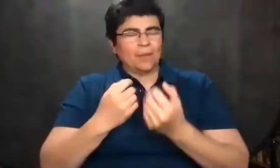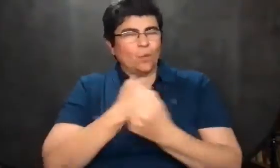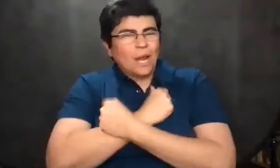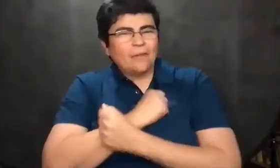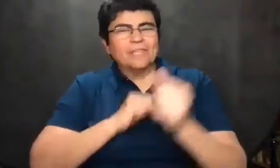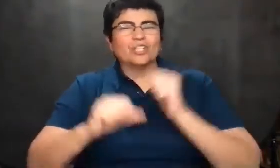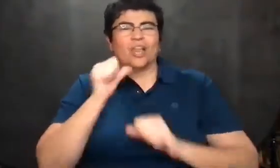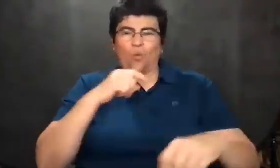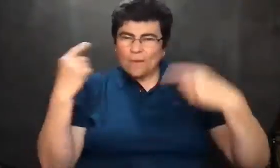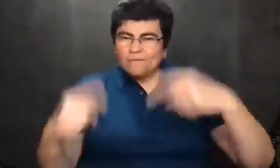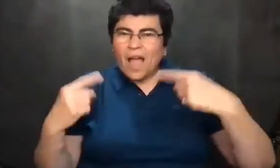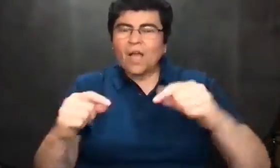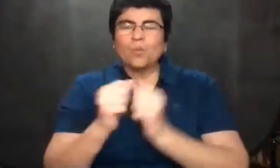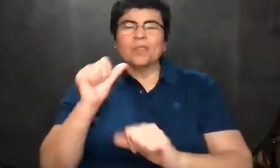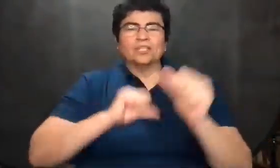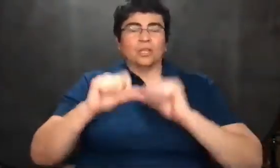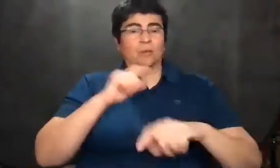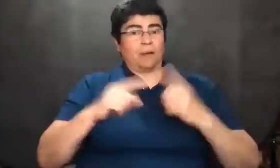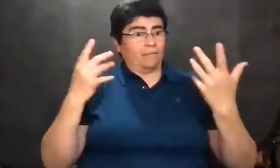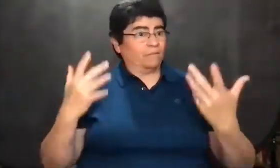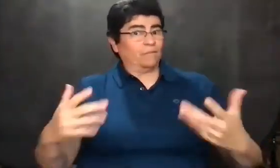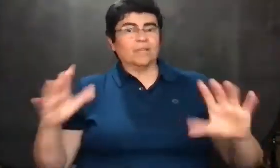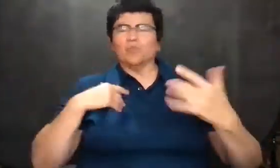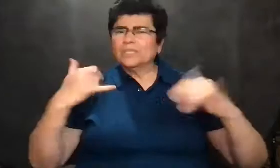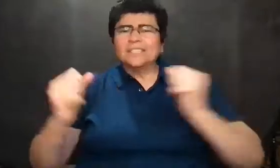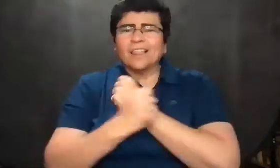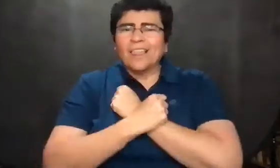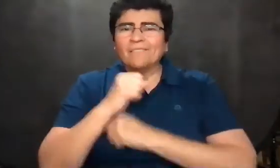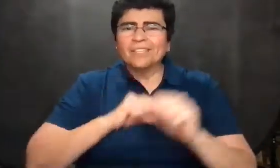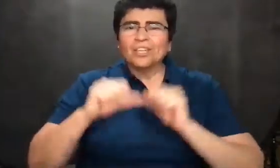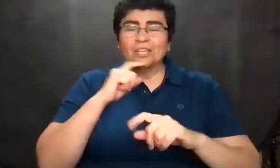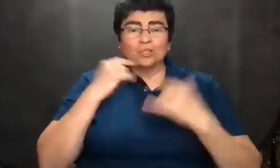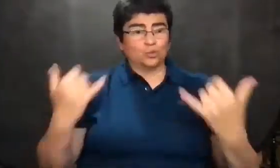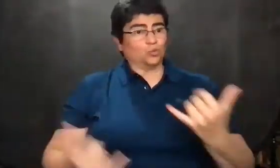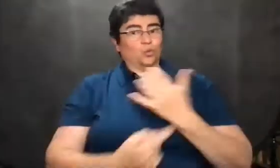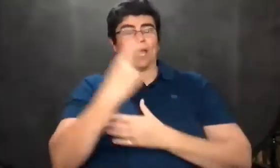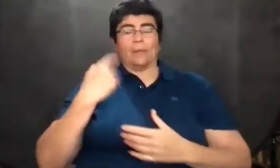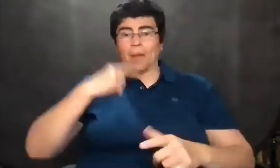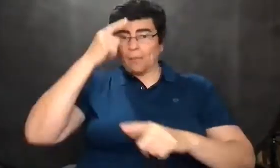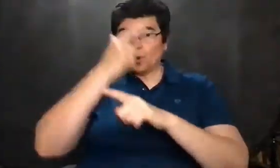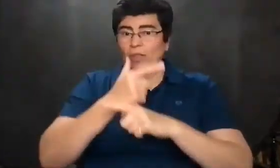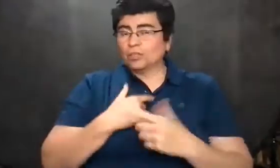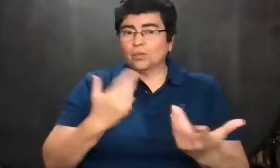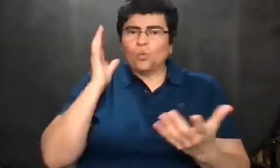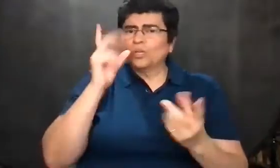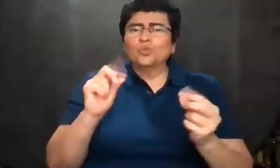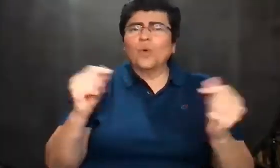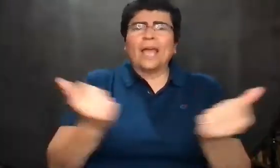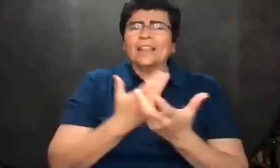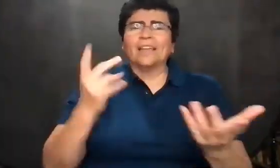one another, but when it was over, we loved each other, and to this day, my brothers would do anything for me, and I would do